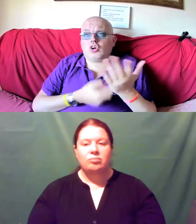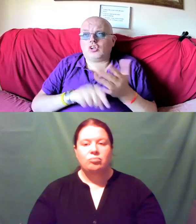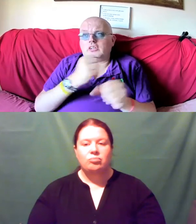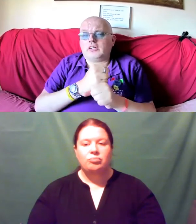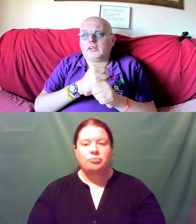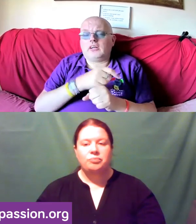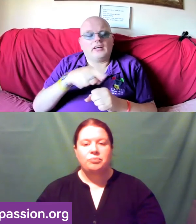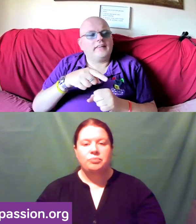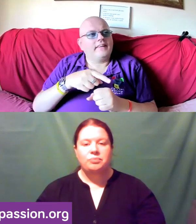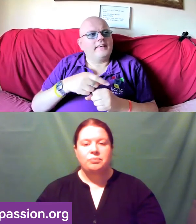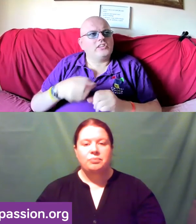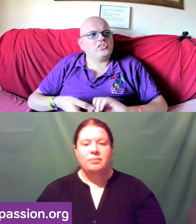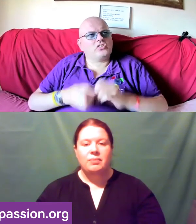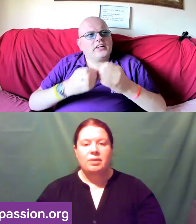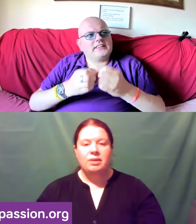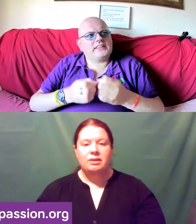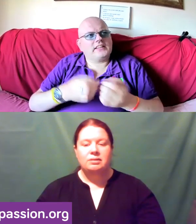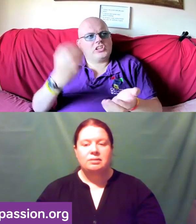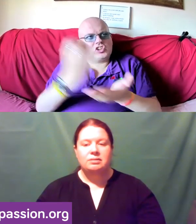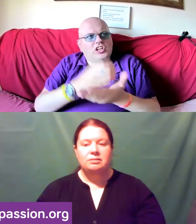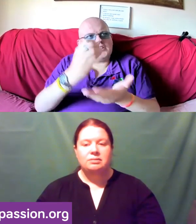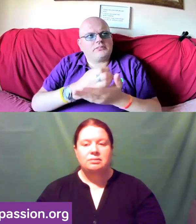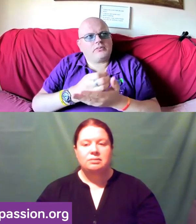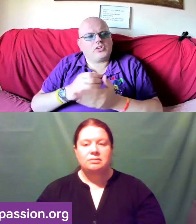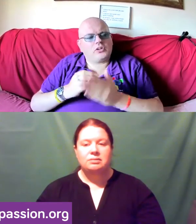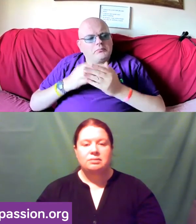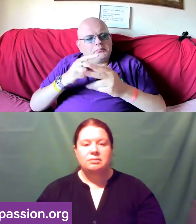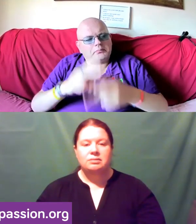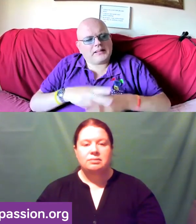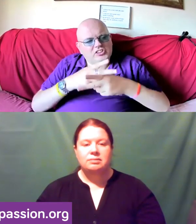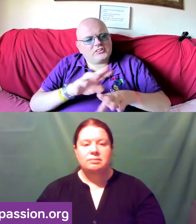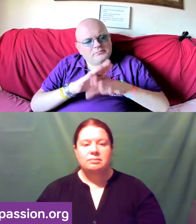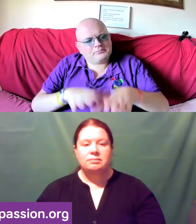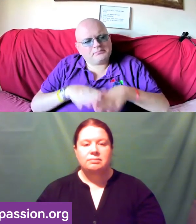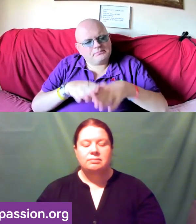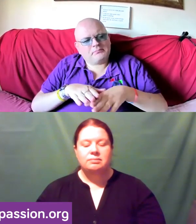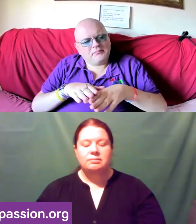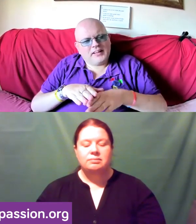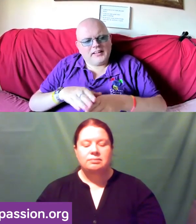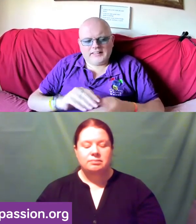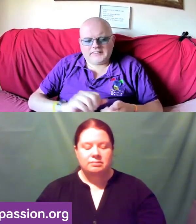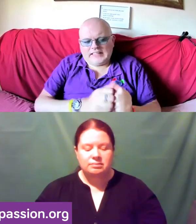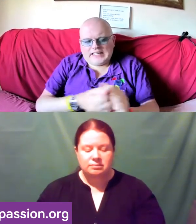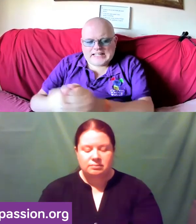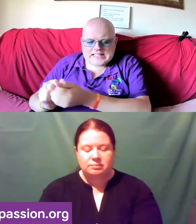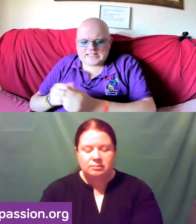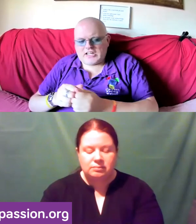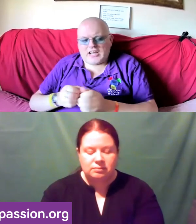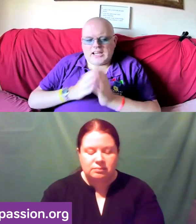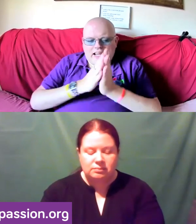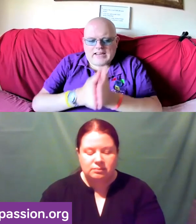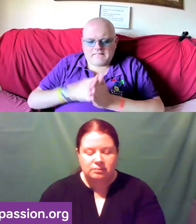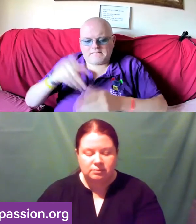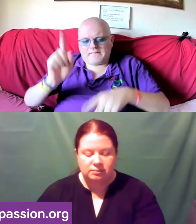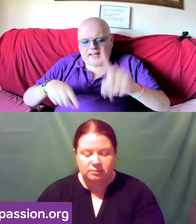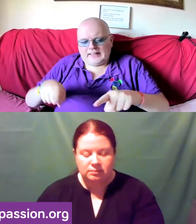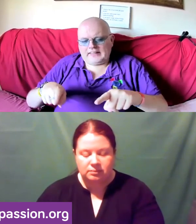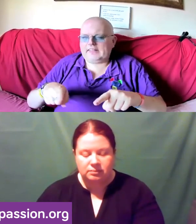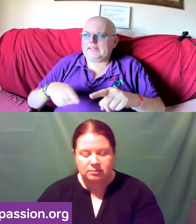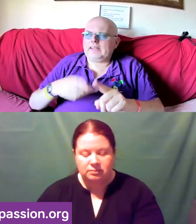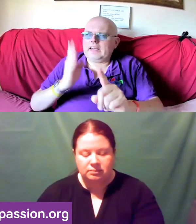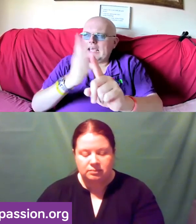the Charter for Compassion, which is an interfaith humanist, yeah, really diverse way of being the best humans we can